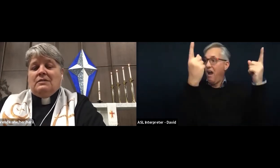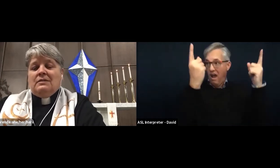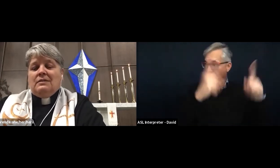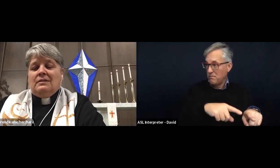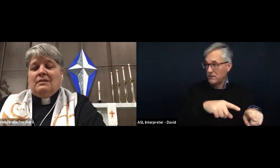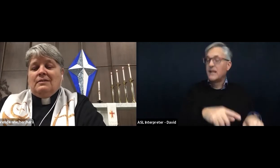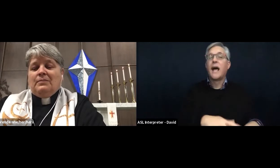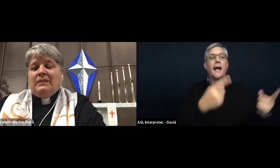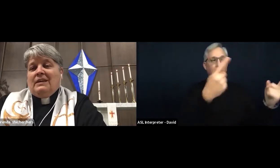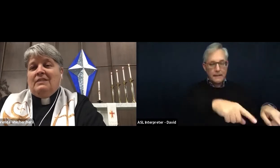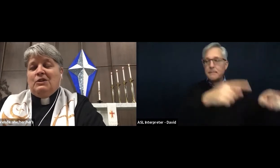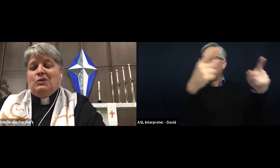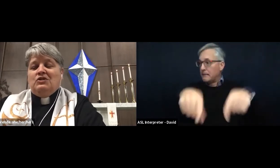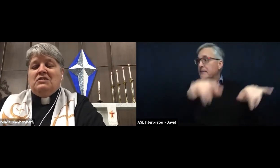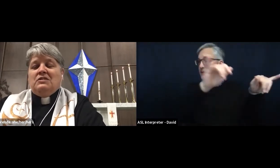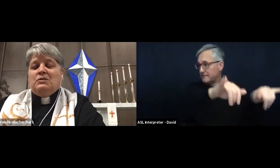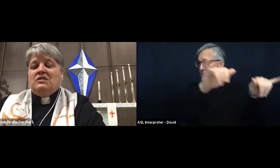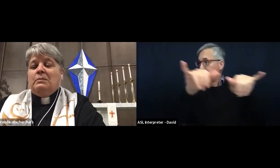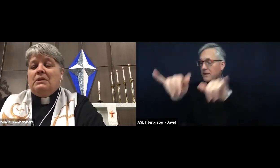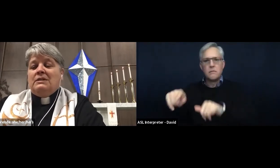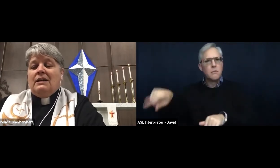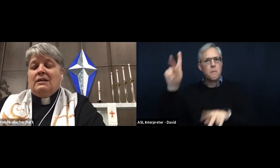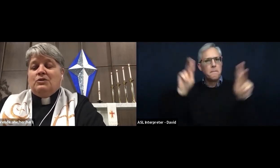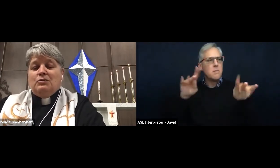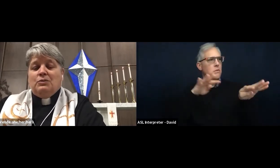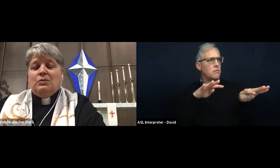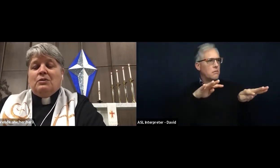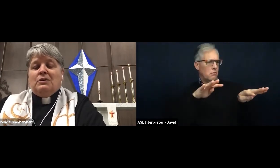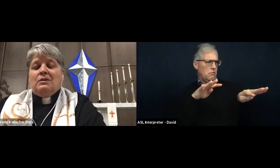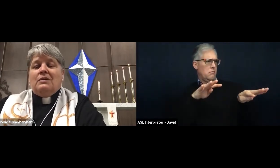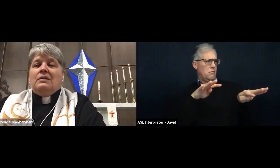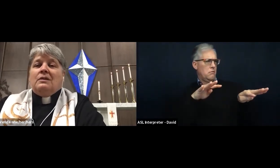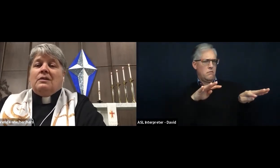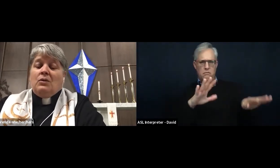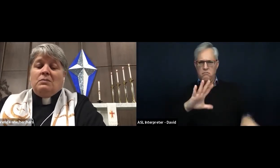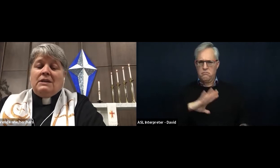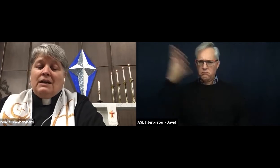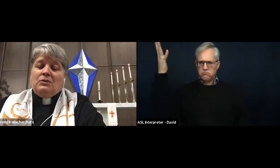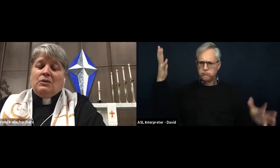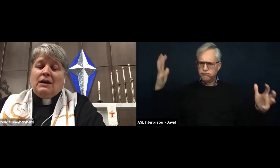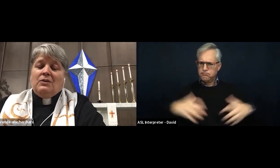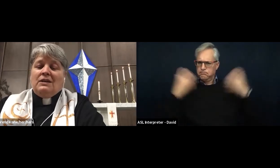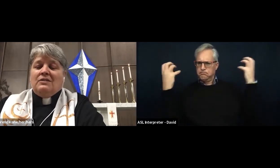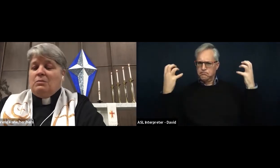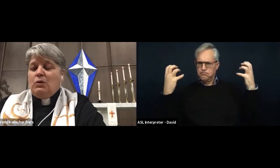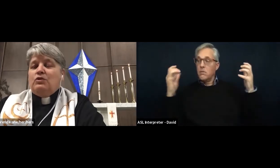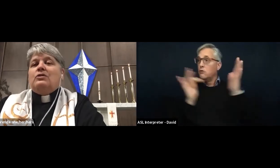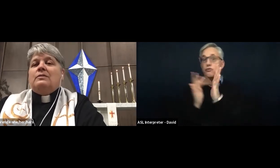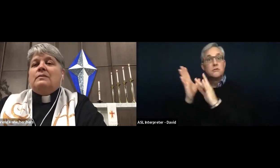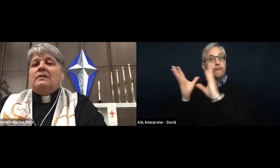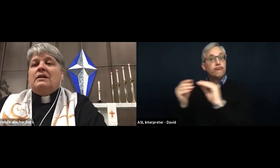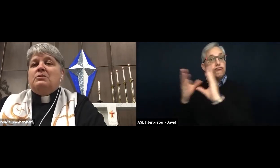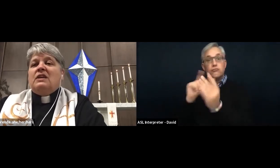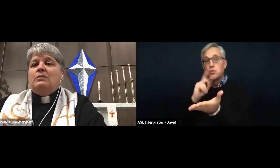Jesus. Even though Jesus was simply telling the truth, the hometown crowd gets